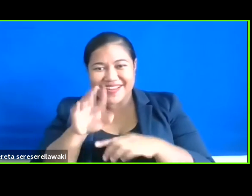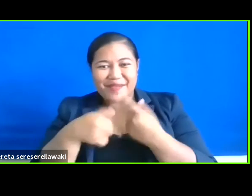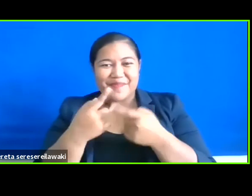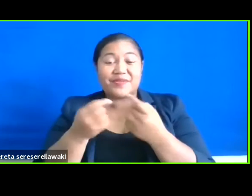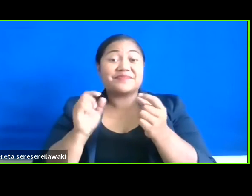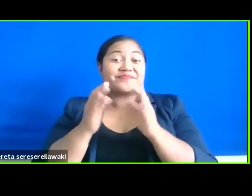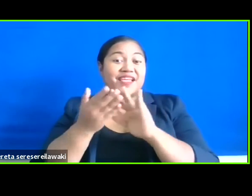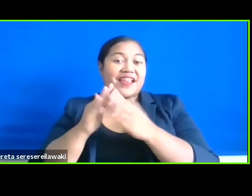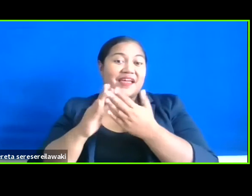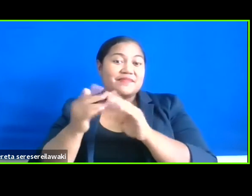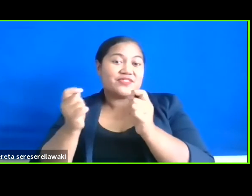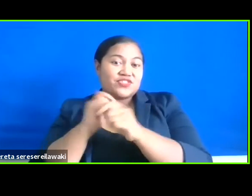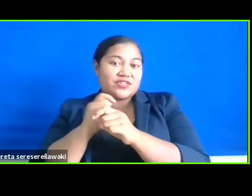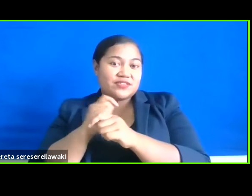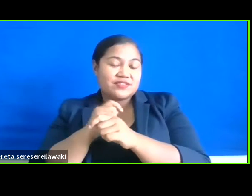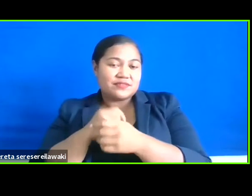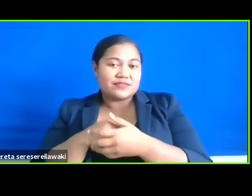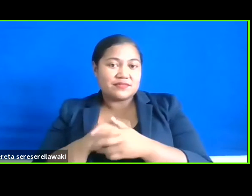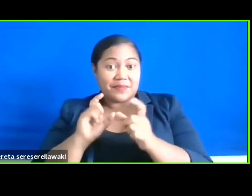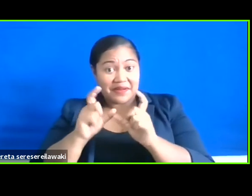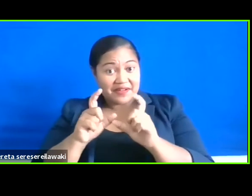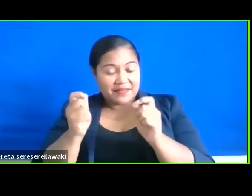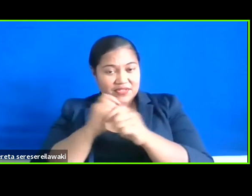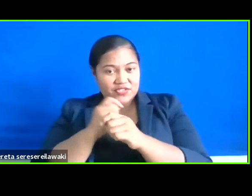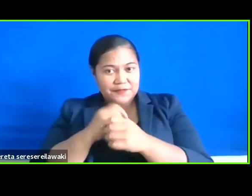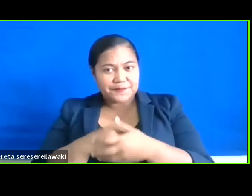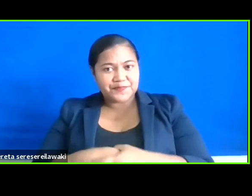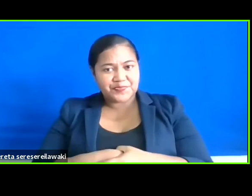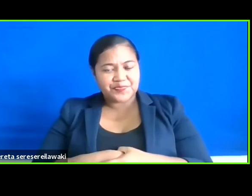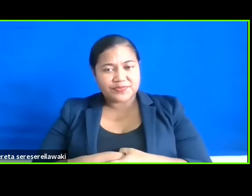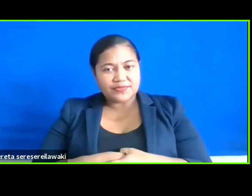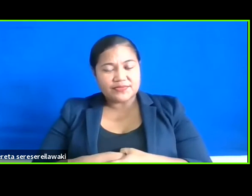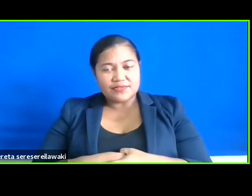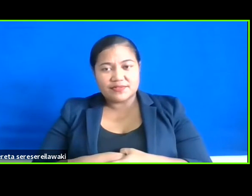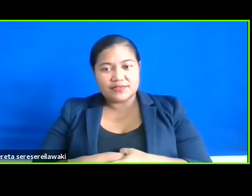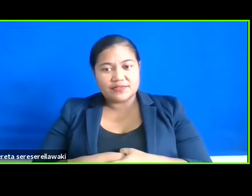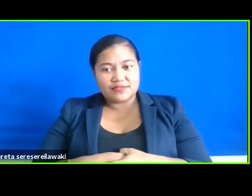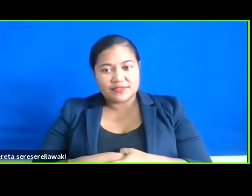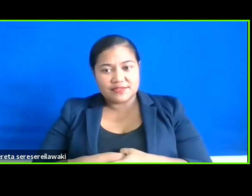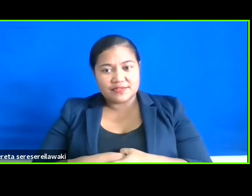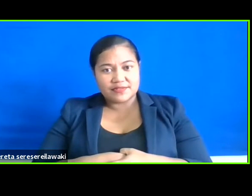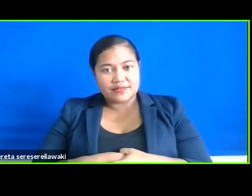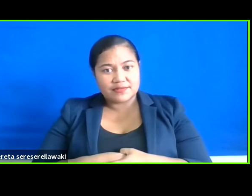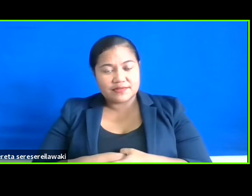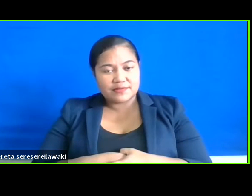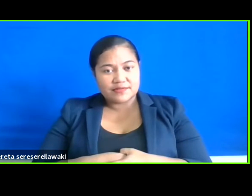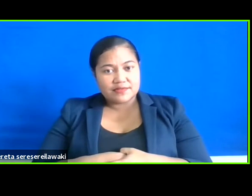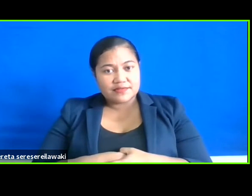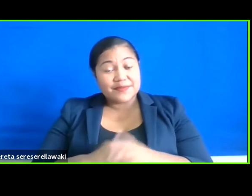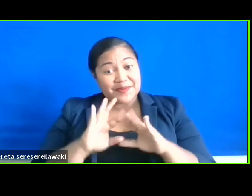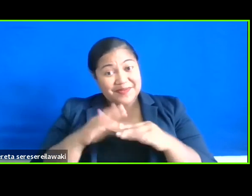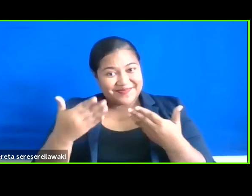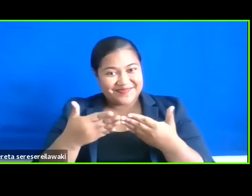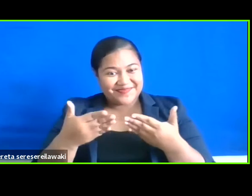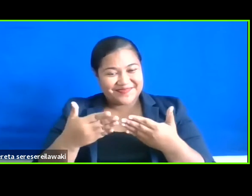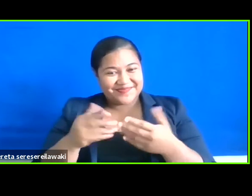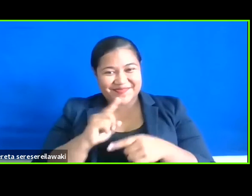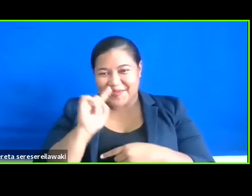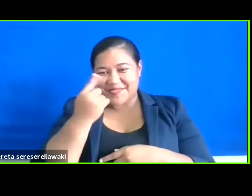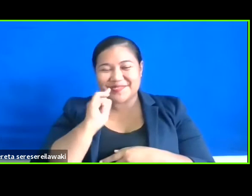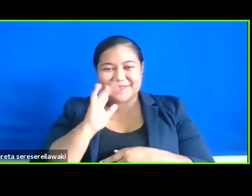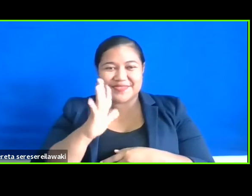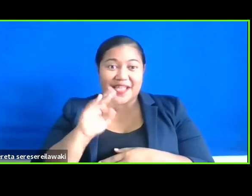without further ado, let me introduce you to the first speaker, Mr. Ron Vave, and he's also going to